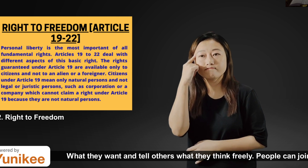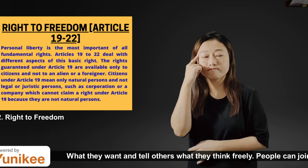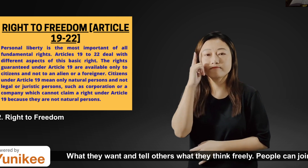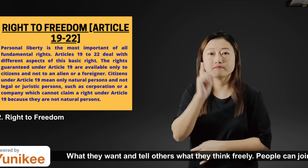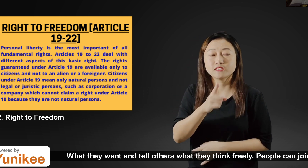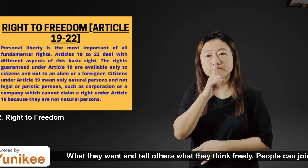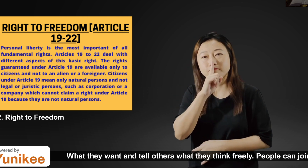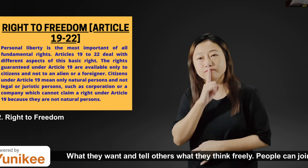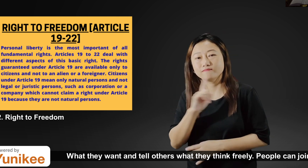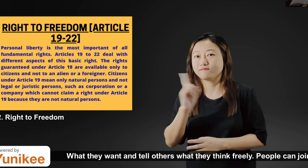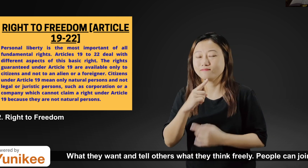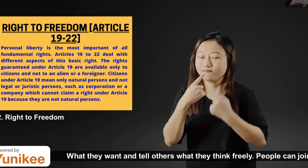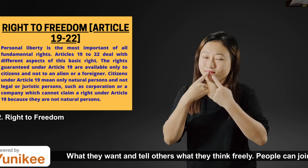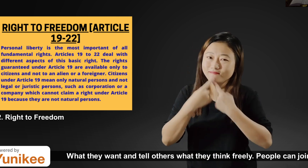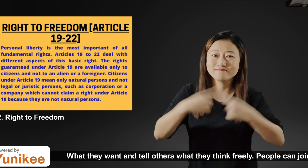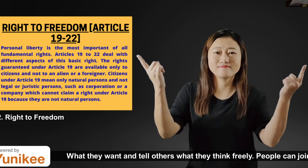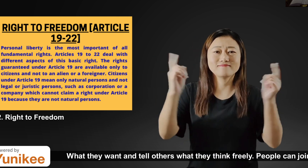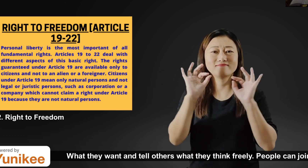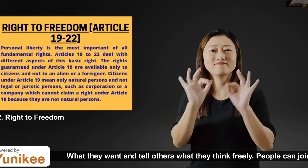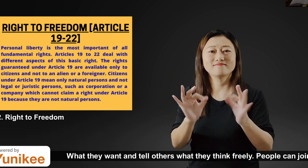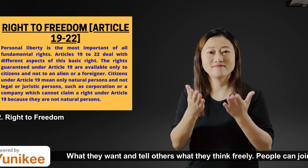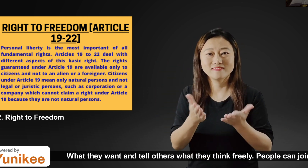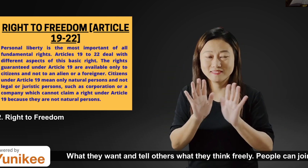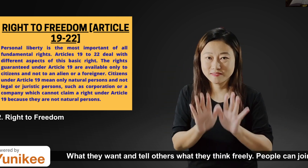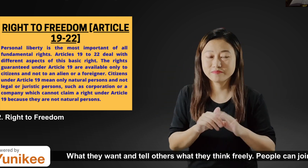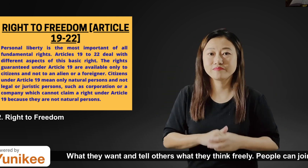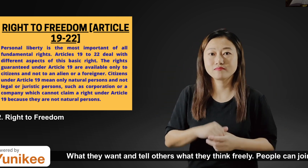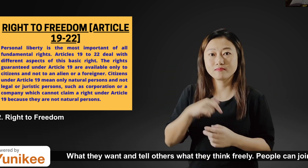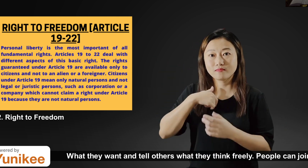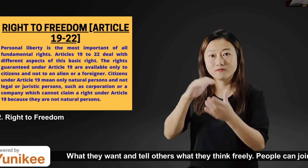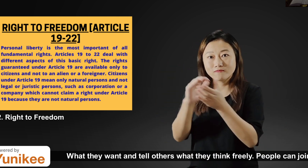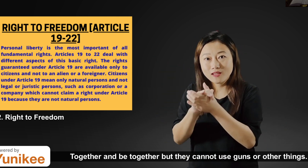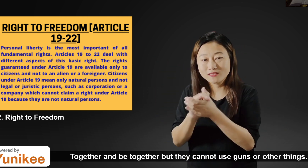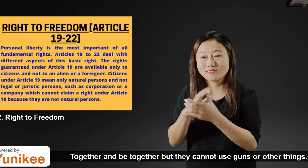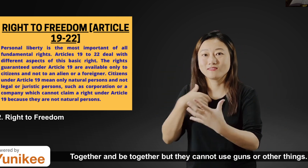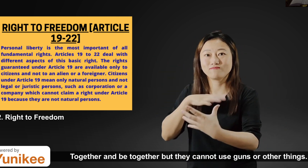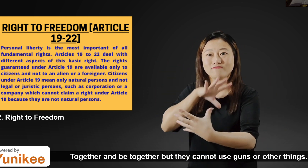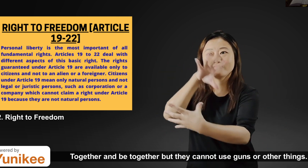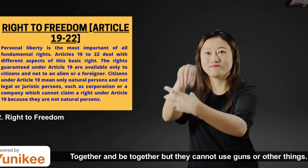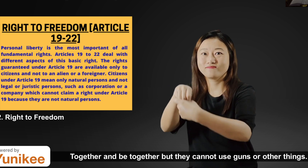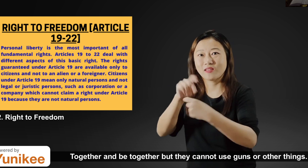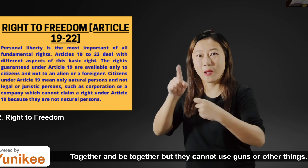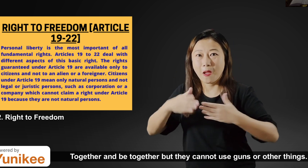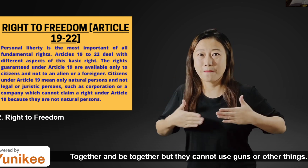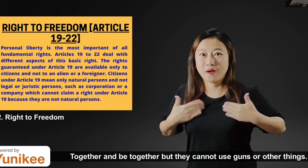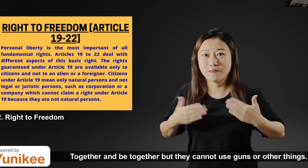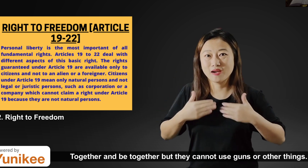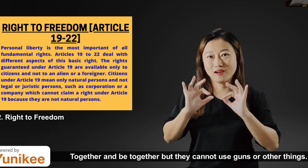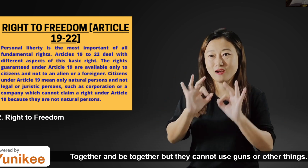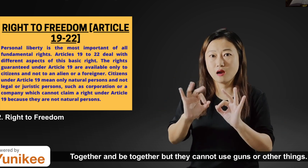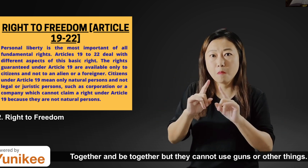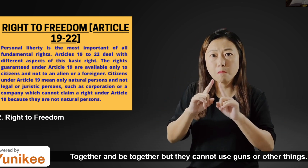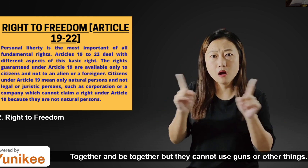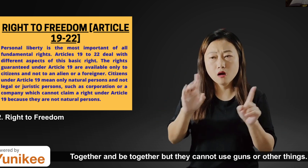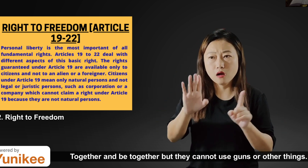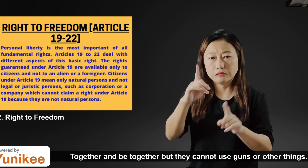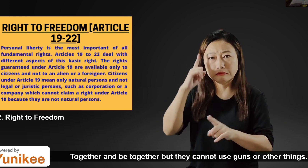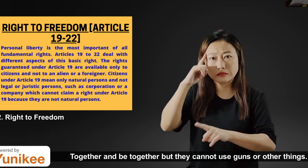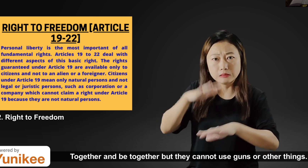what they want and tell others what they think freely people can join together and be together but they cannot use guns or other things